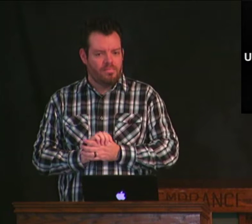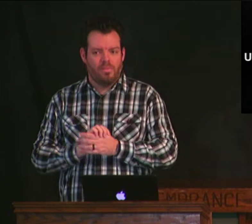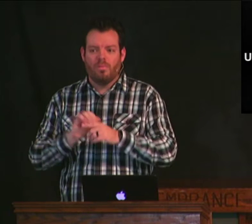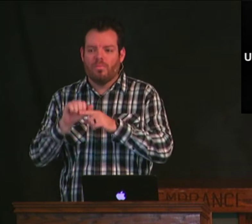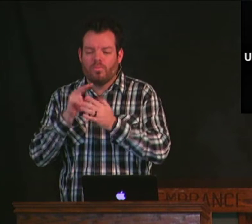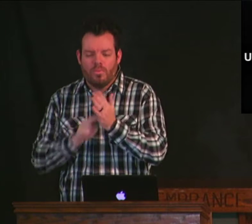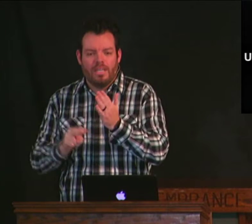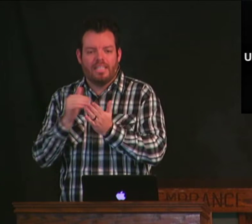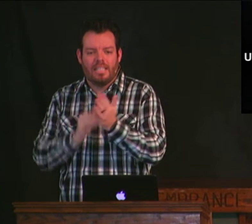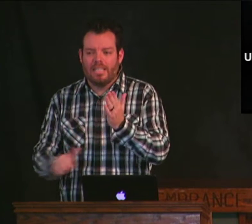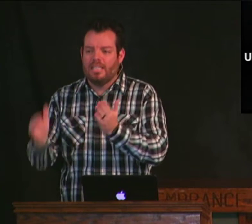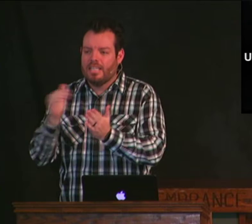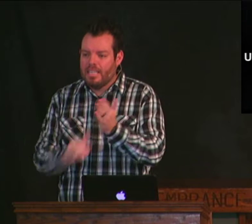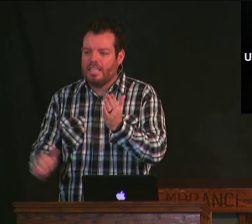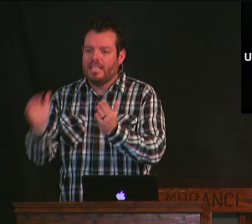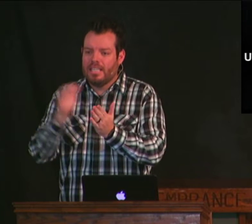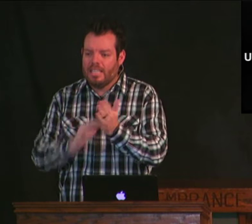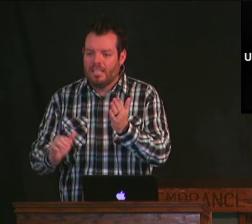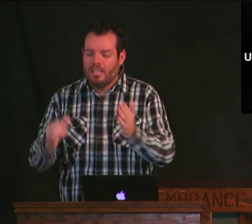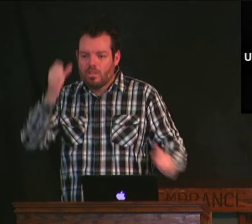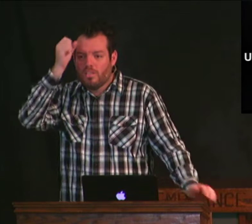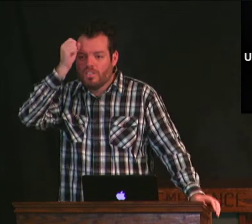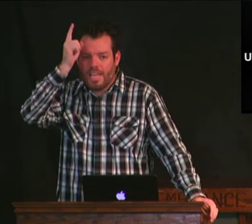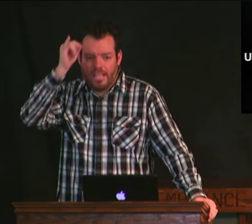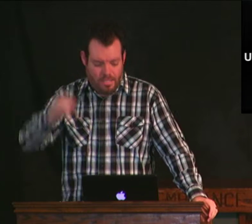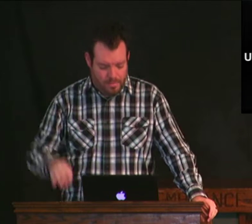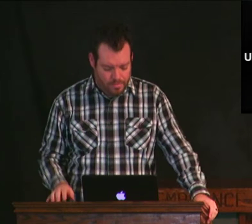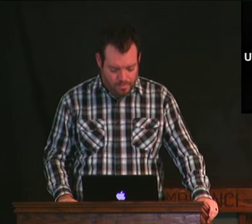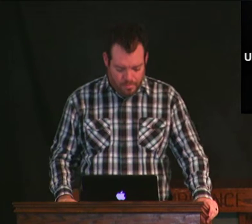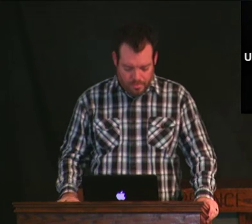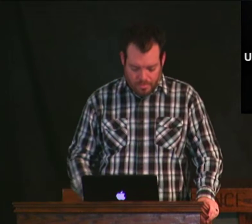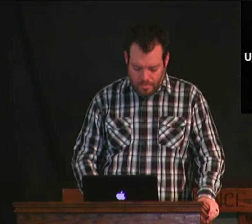Will you read it again to understand it?